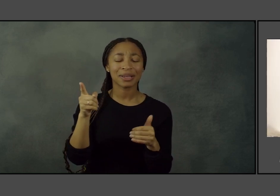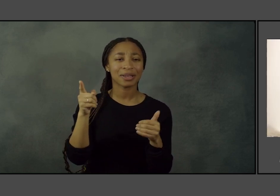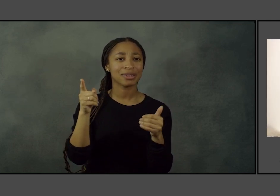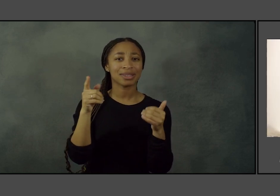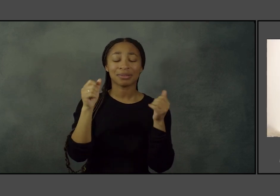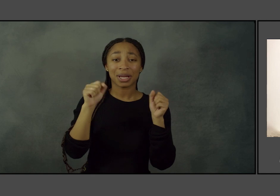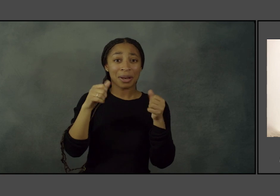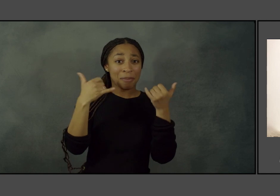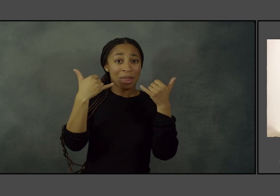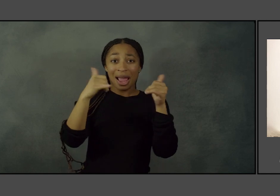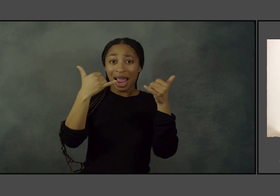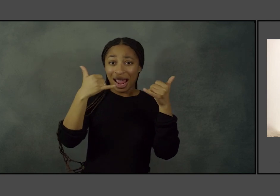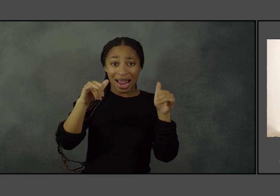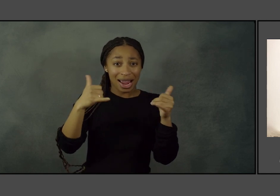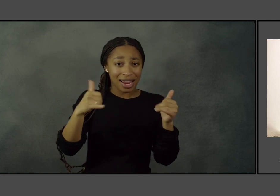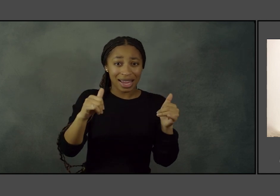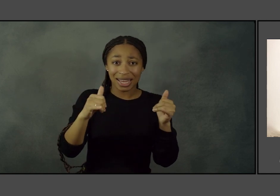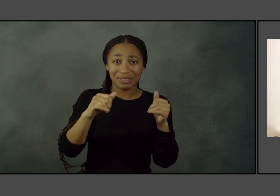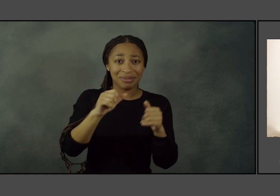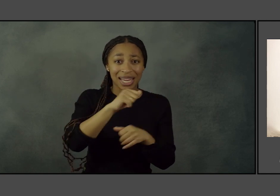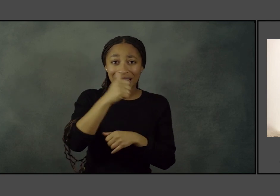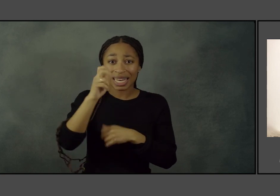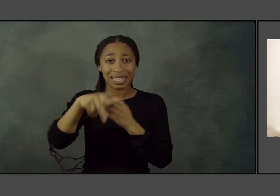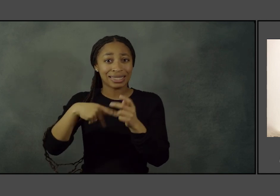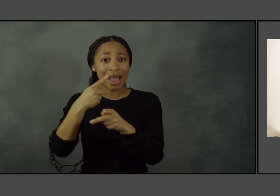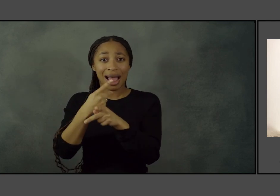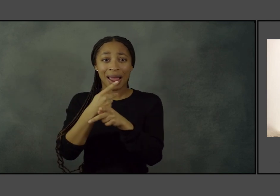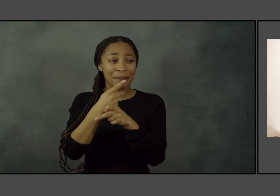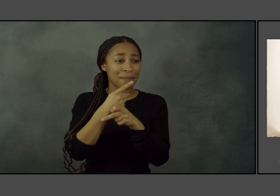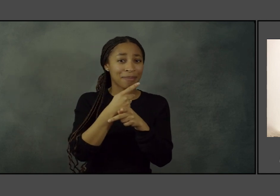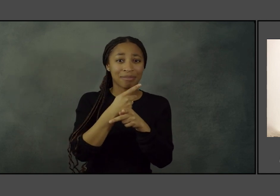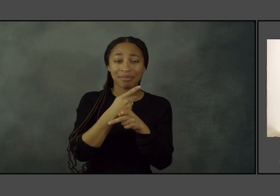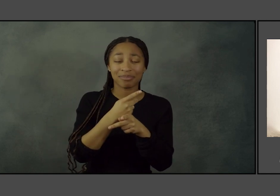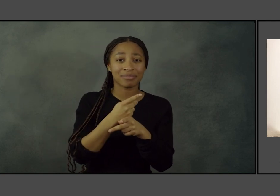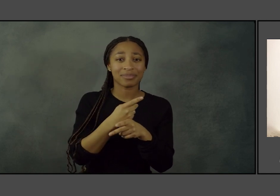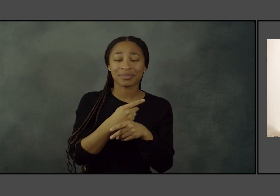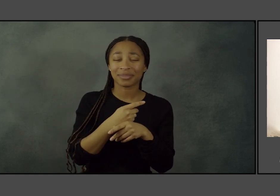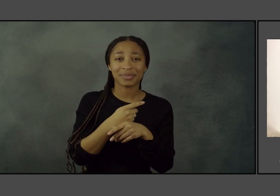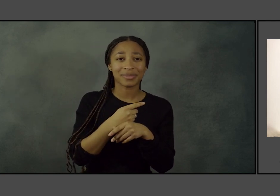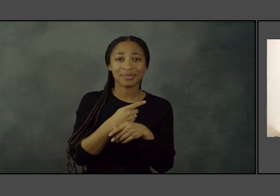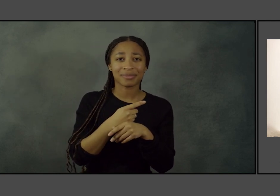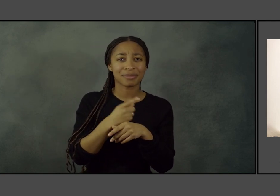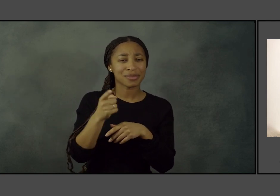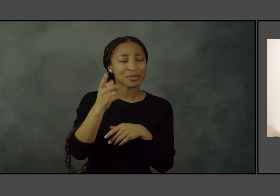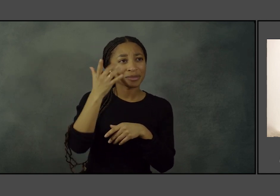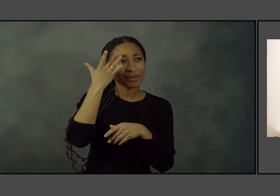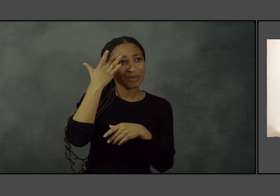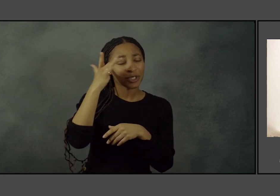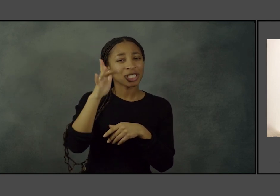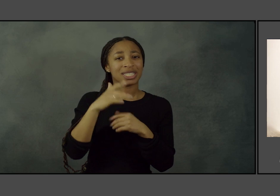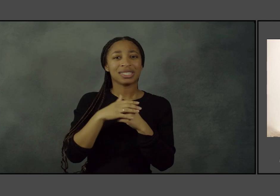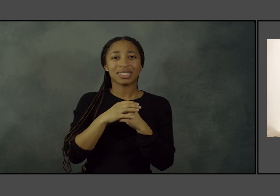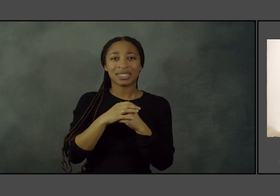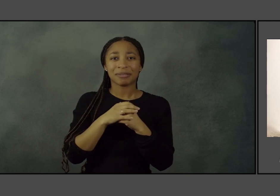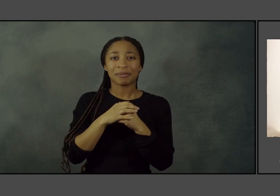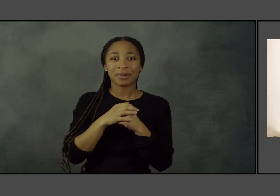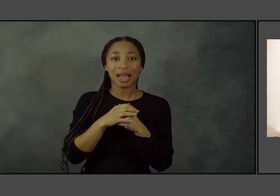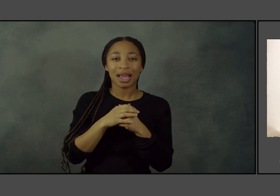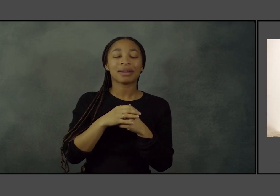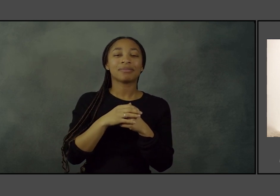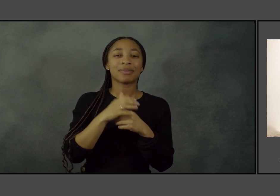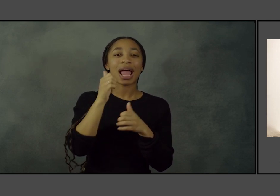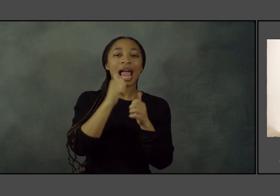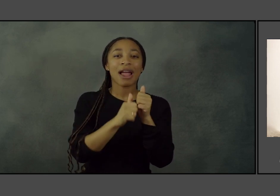of this music, from, and I think I should say every form of Black music. Mhm. Did not